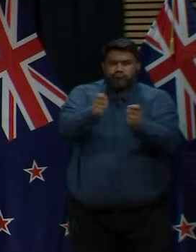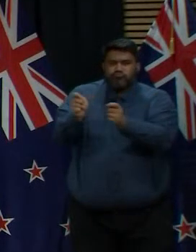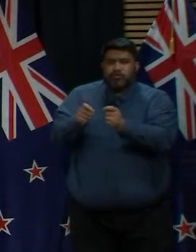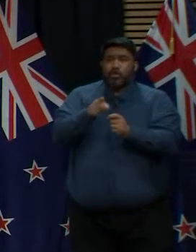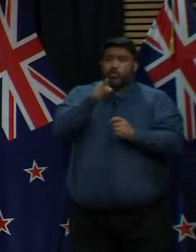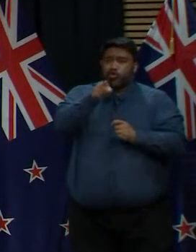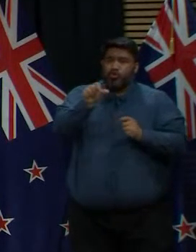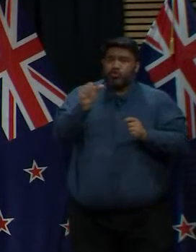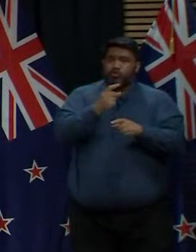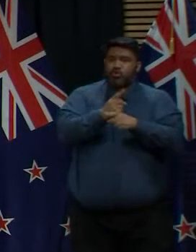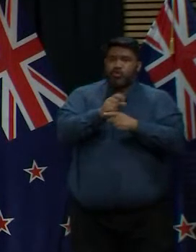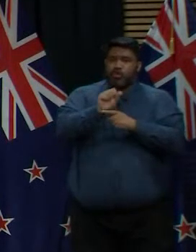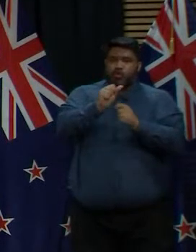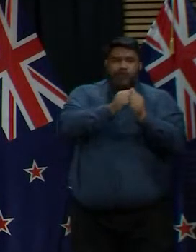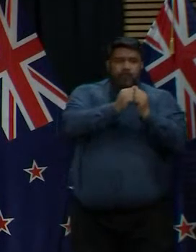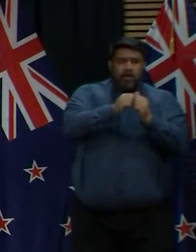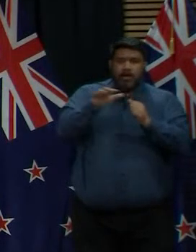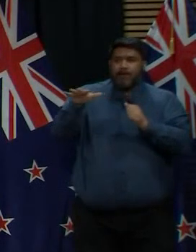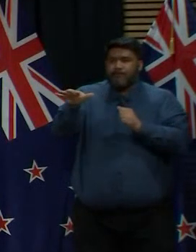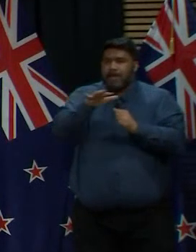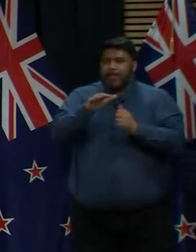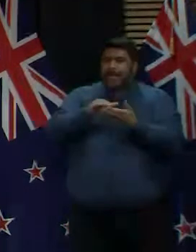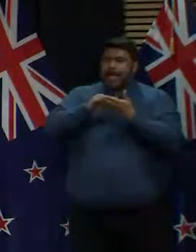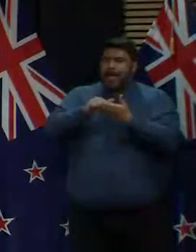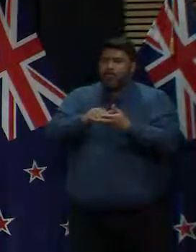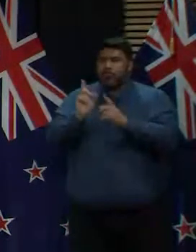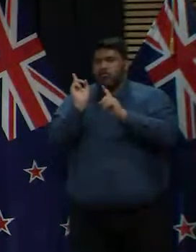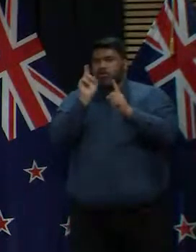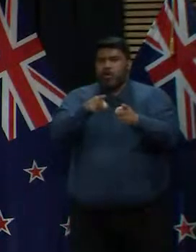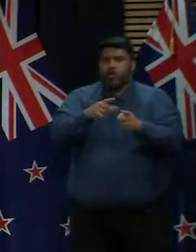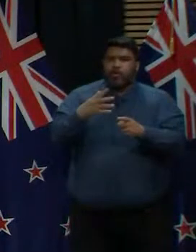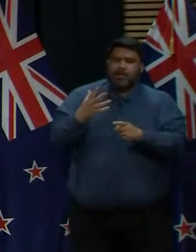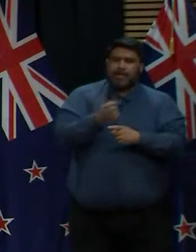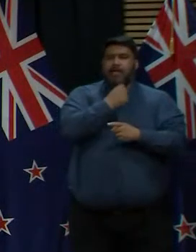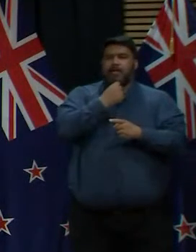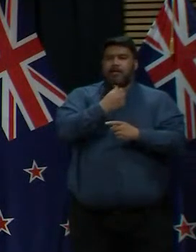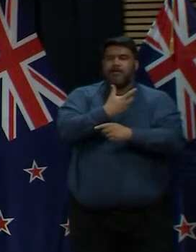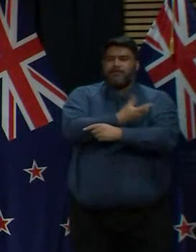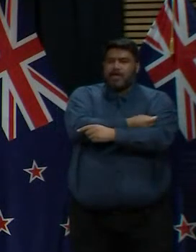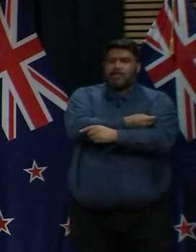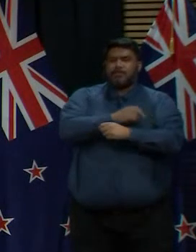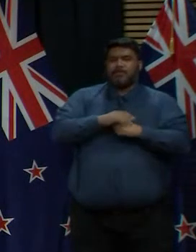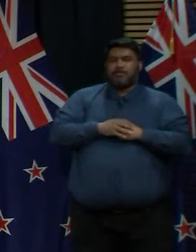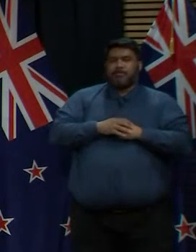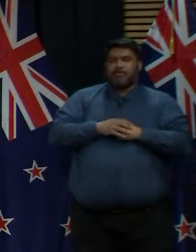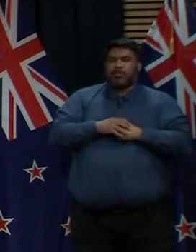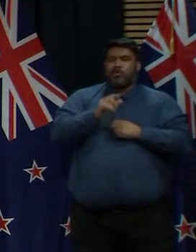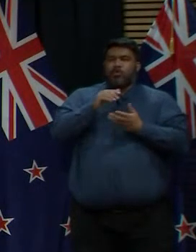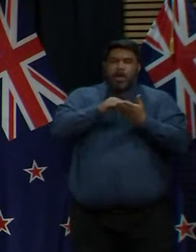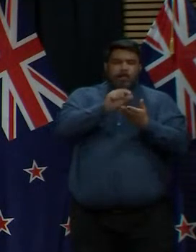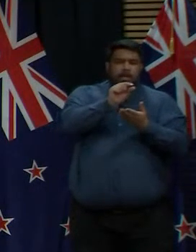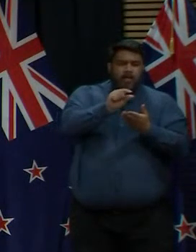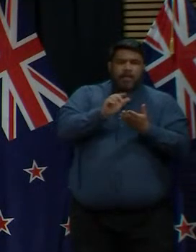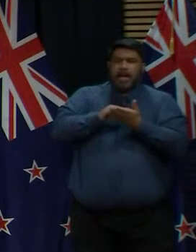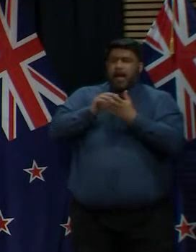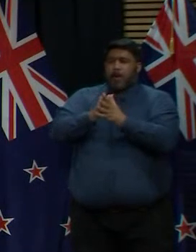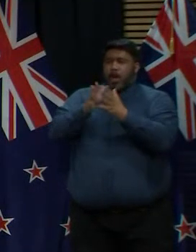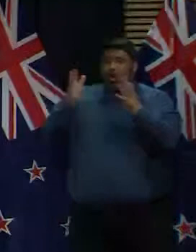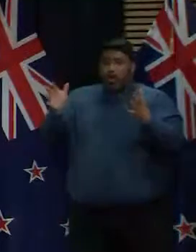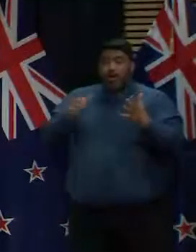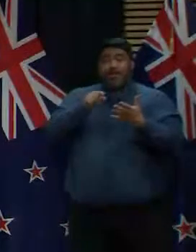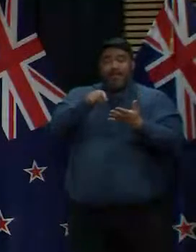friends. Help someone make a booking or give them a lift to a vaccination centre. Each action, large or small, gets us a step closer to